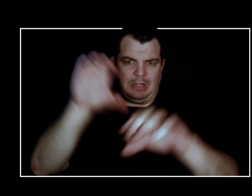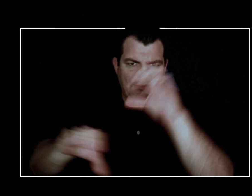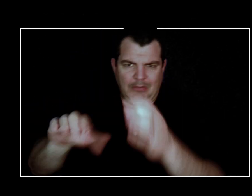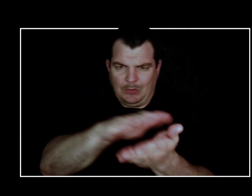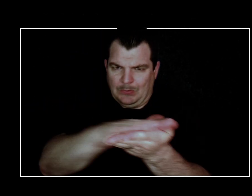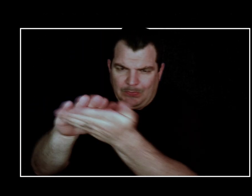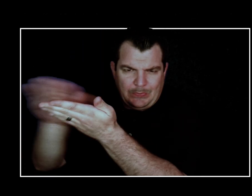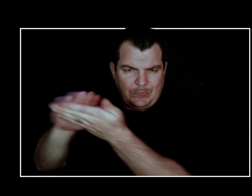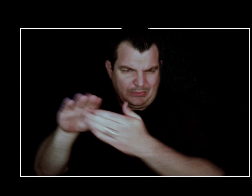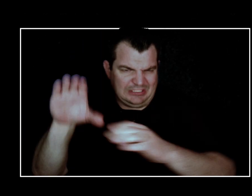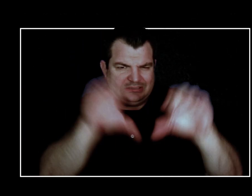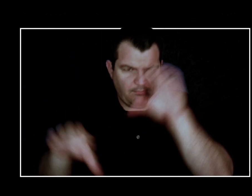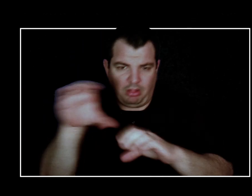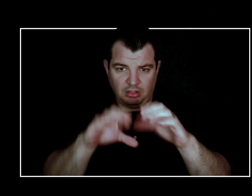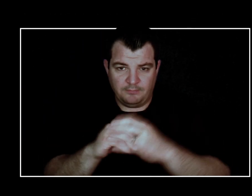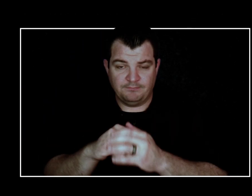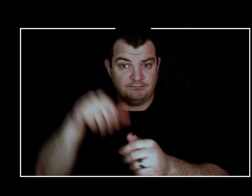area.